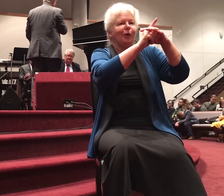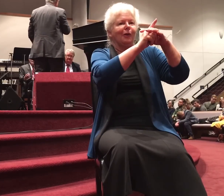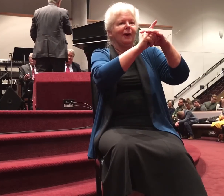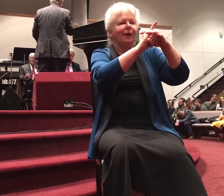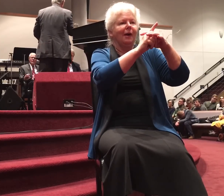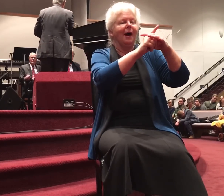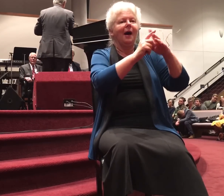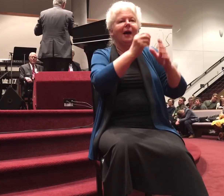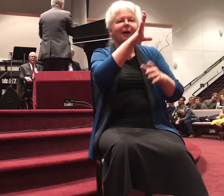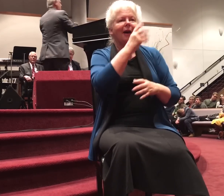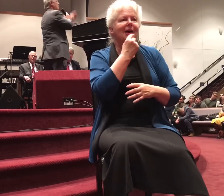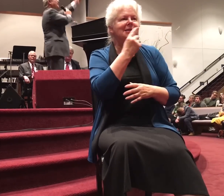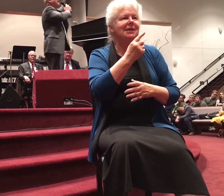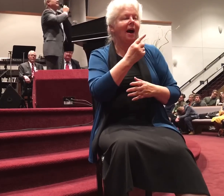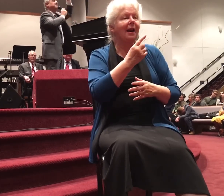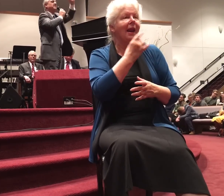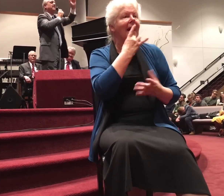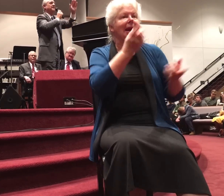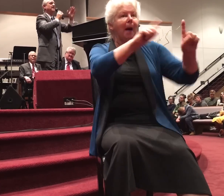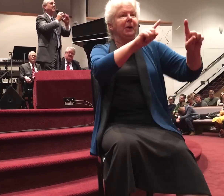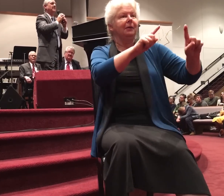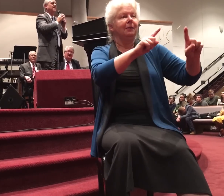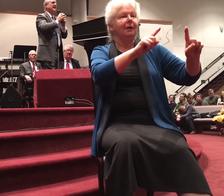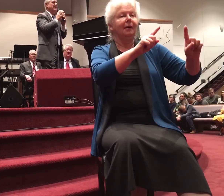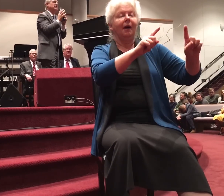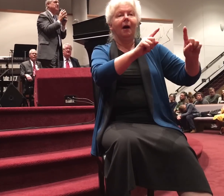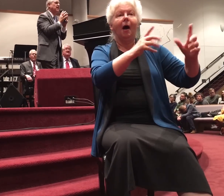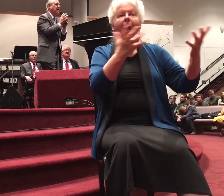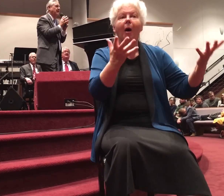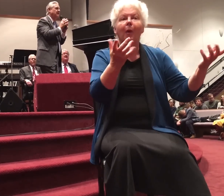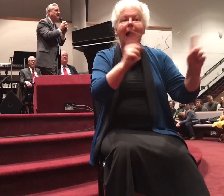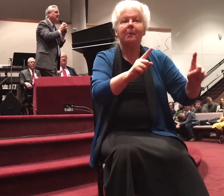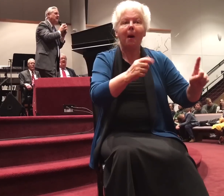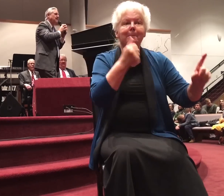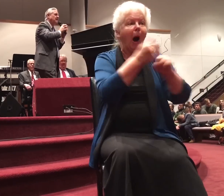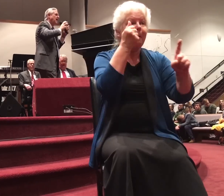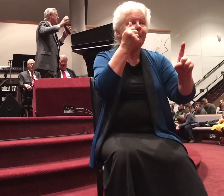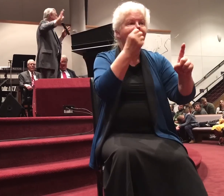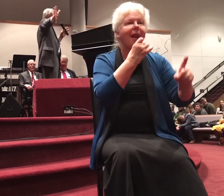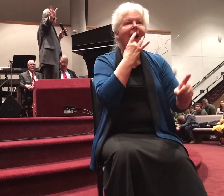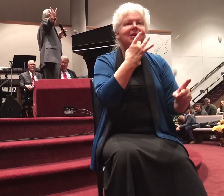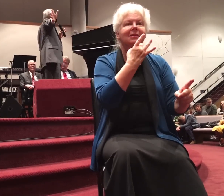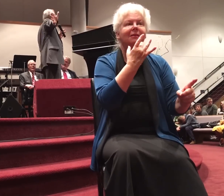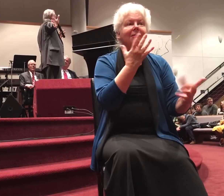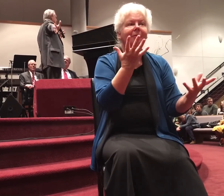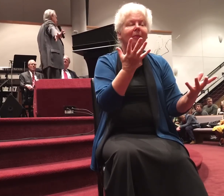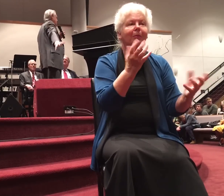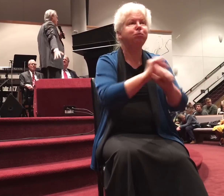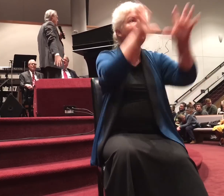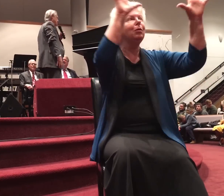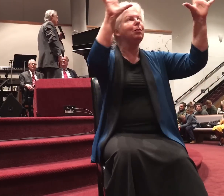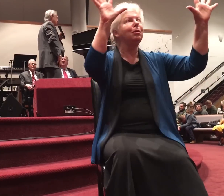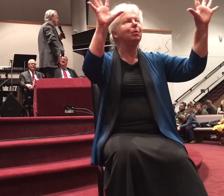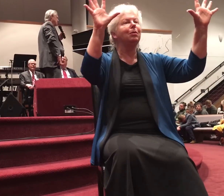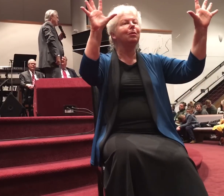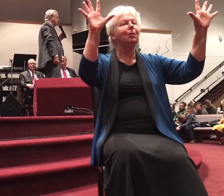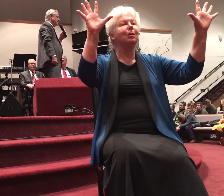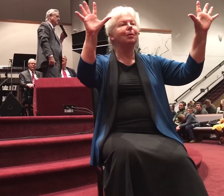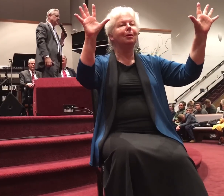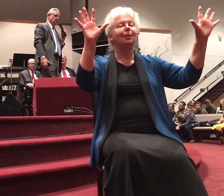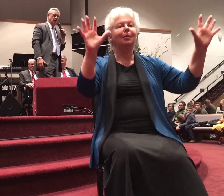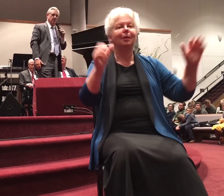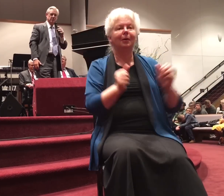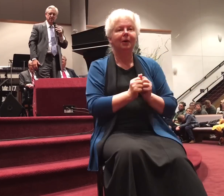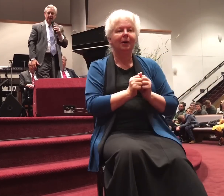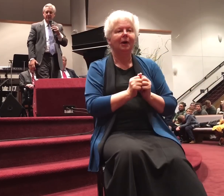God said, let there be light. And suddenly, light burst in the darkness.